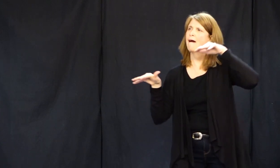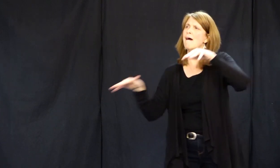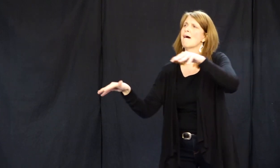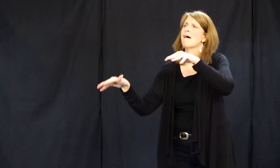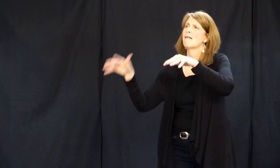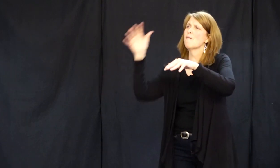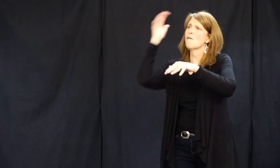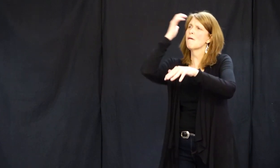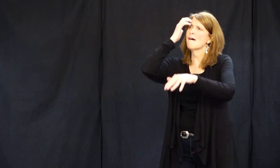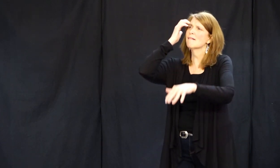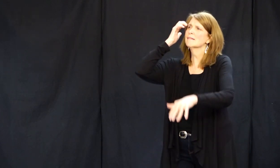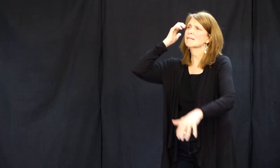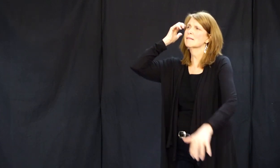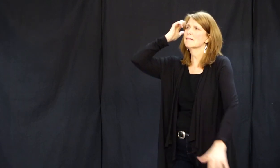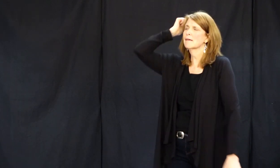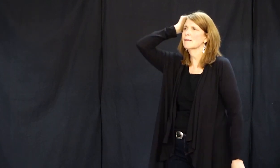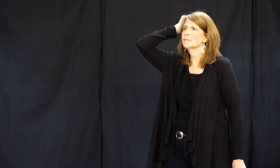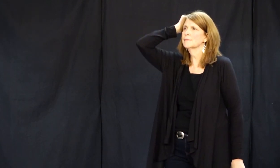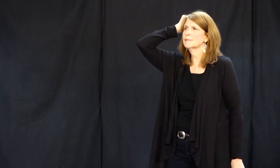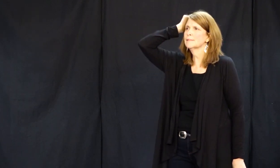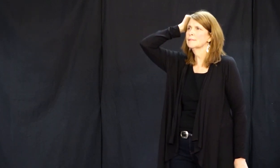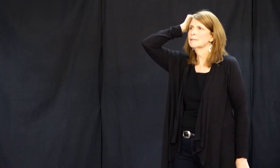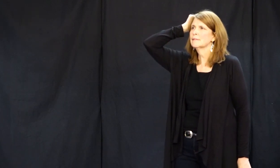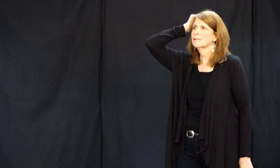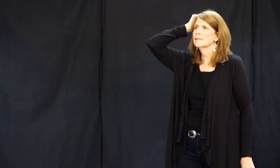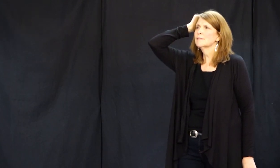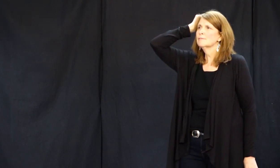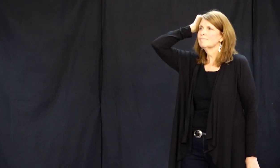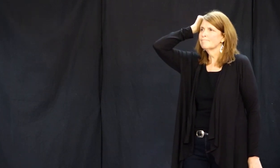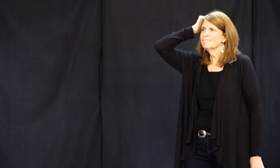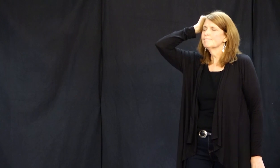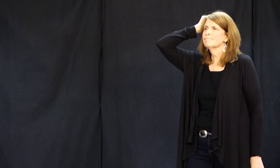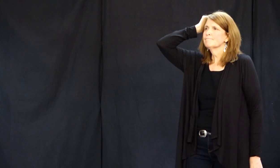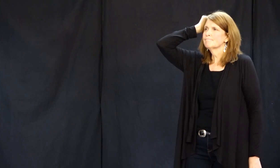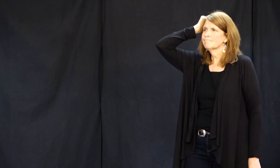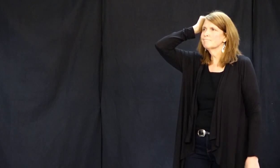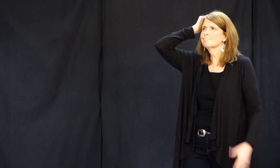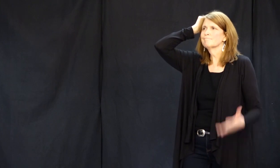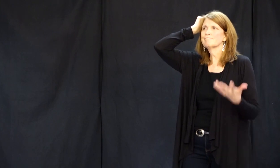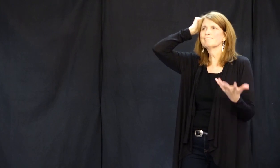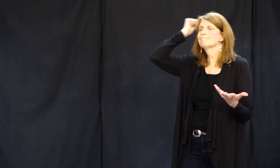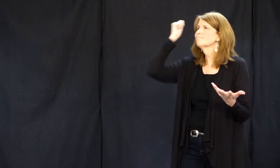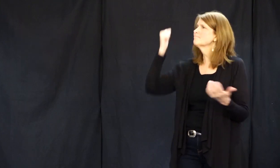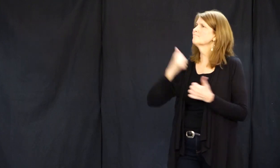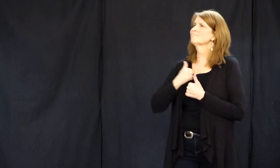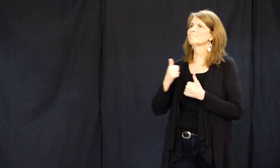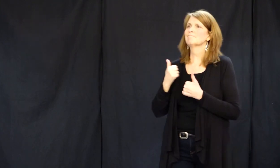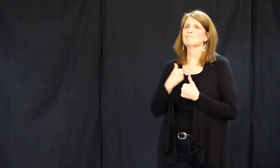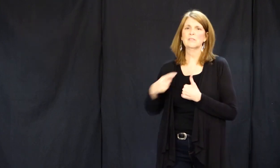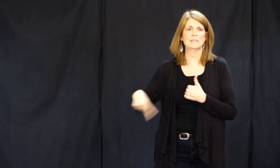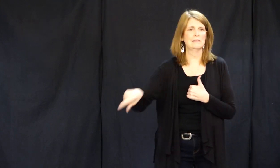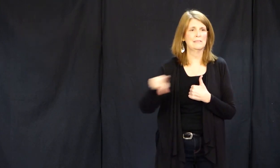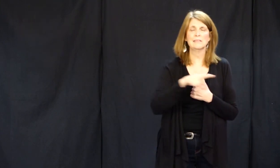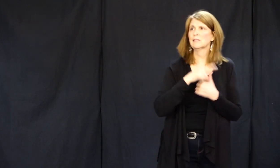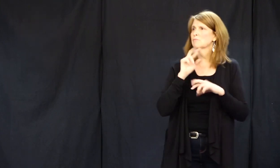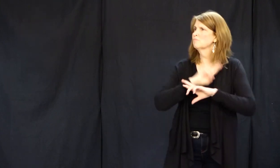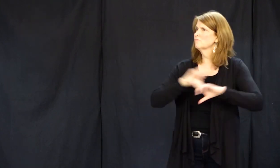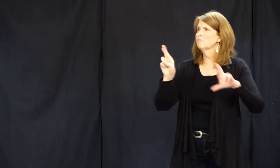tide. Oh, Alexander Hamilton, I have soldiers that will yield for you. If